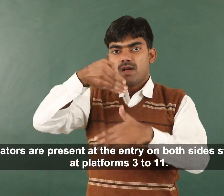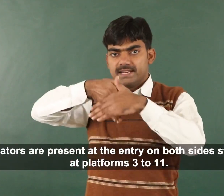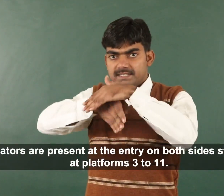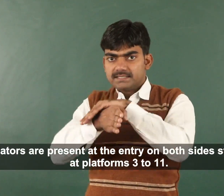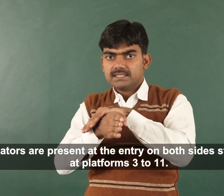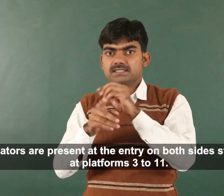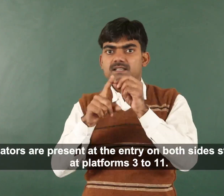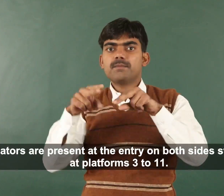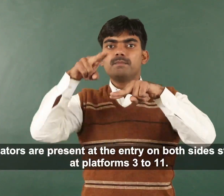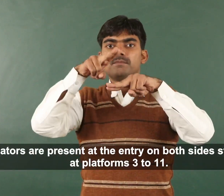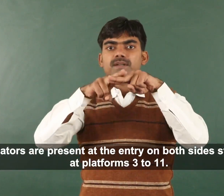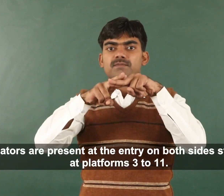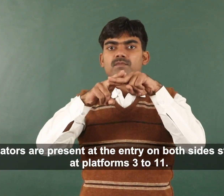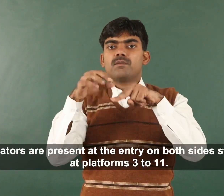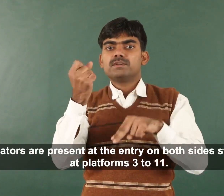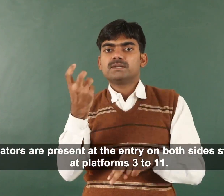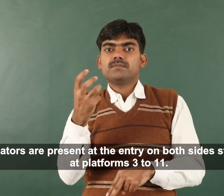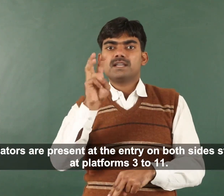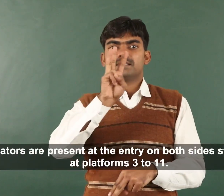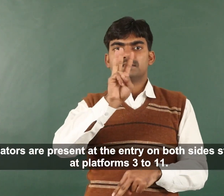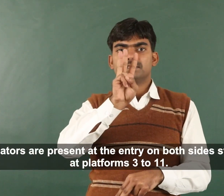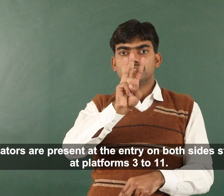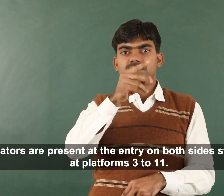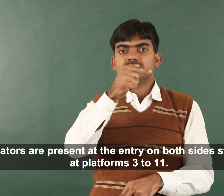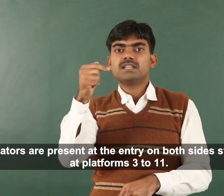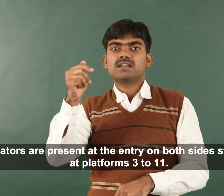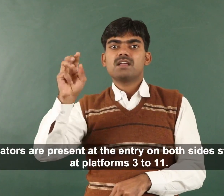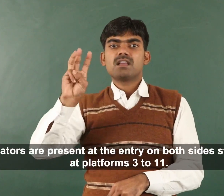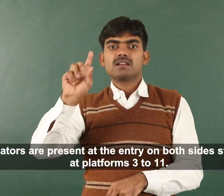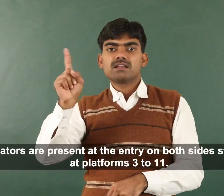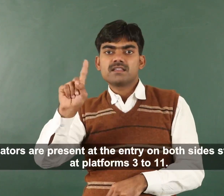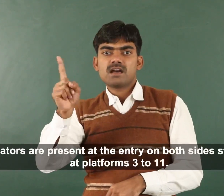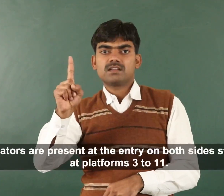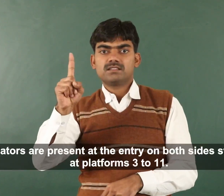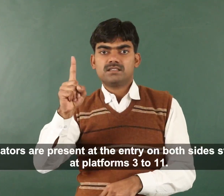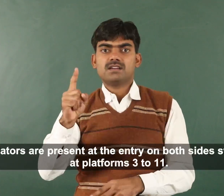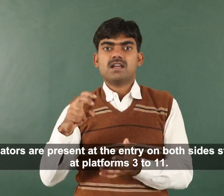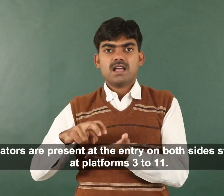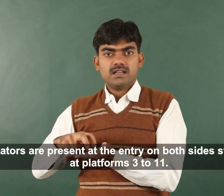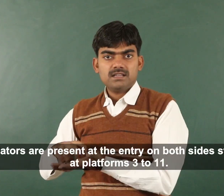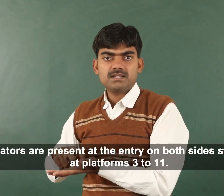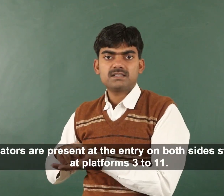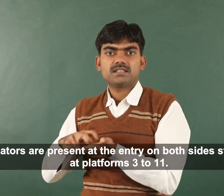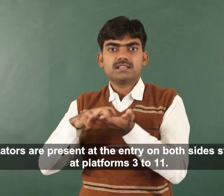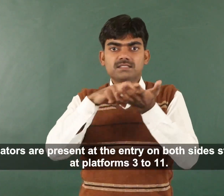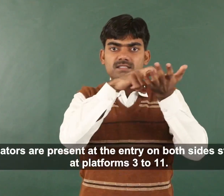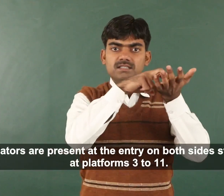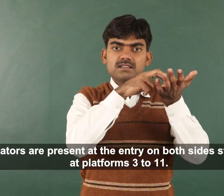Escalators are present at the entry on both sides of the station and at platforms 3